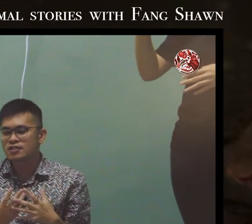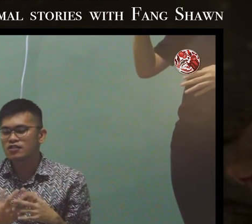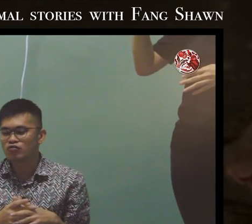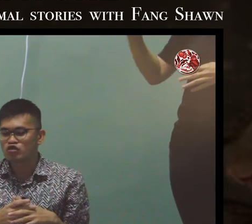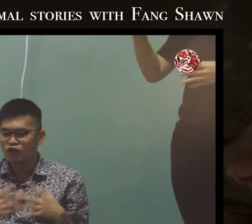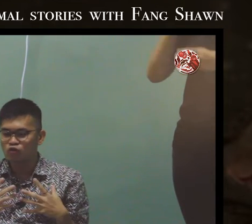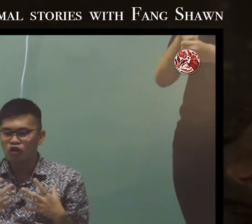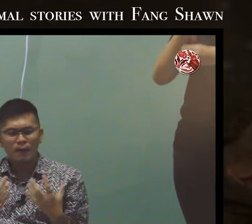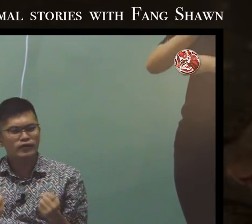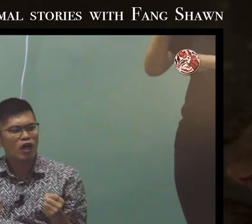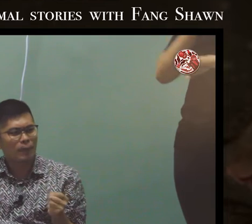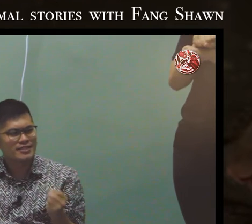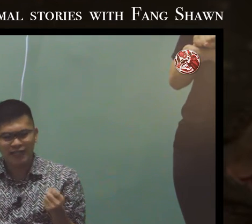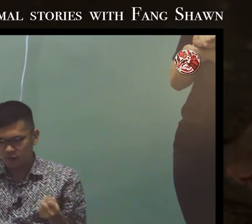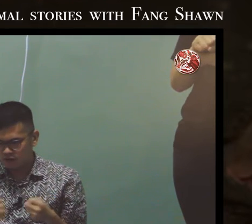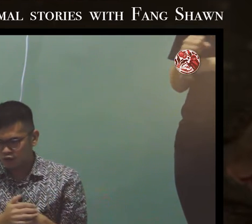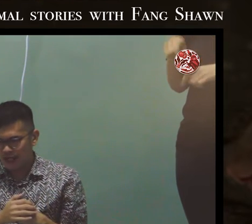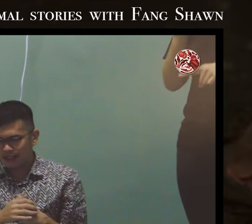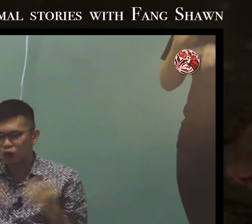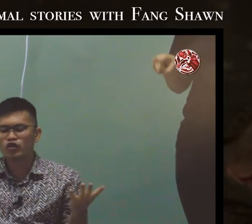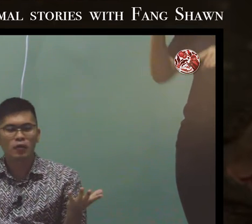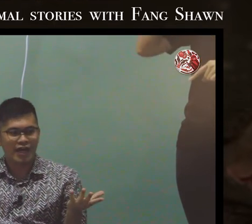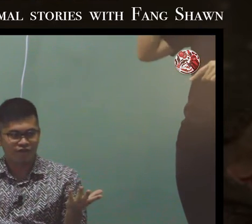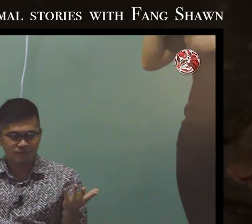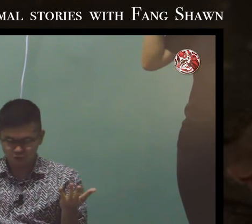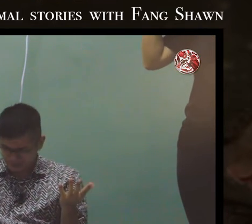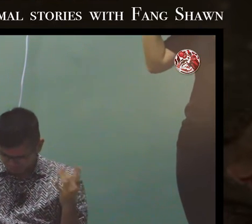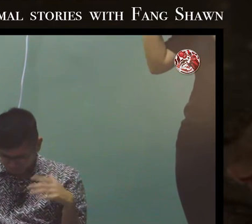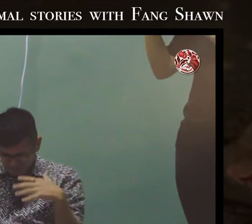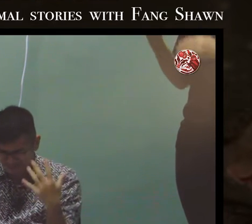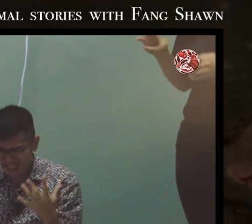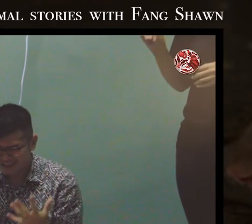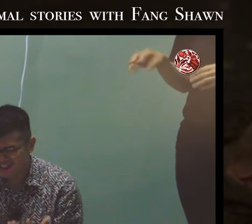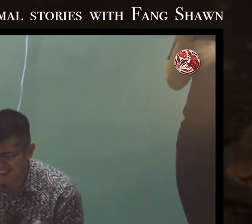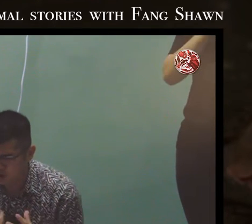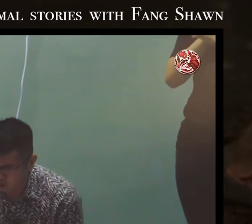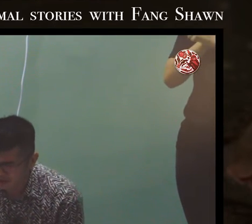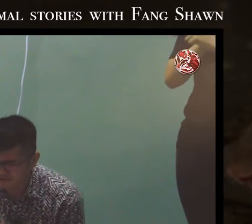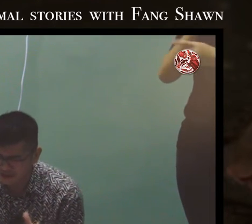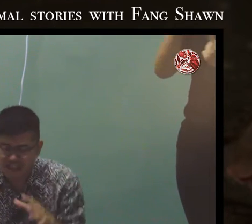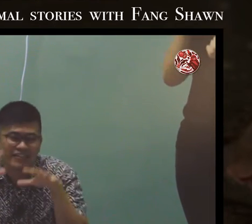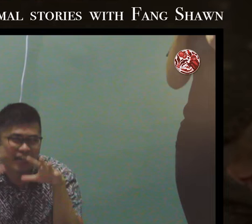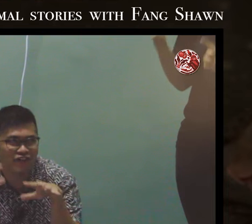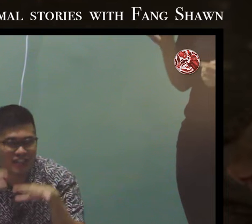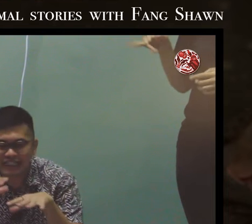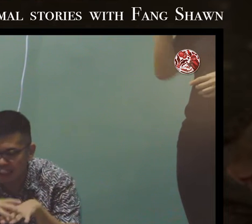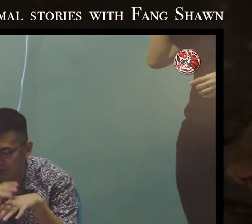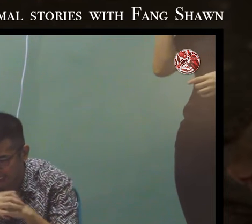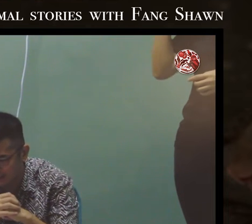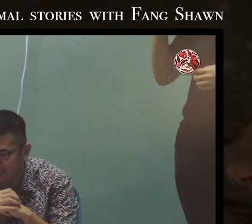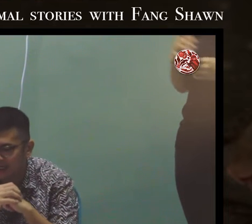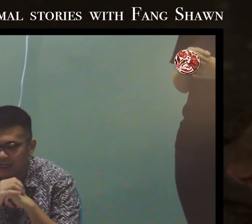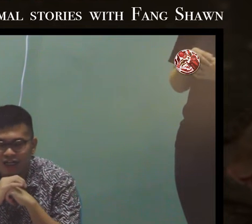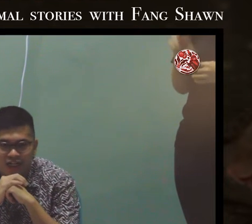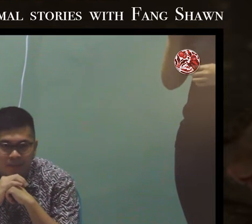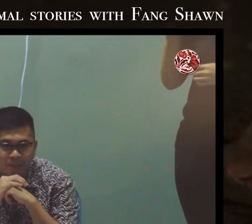our citizens to try to protect our plants and animals when they don't even know what we have, right? And the thing is, our wildlife definitely needs